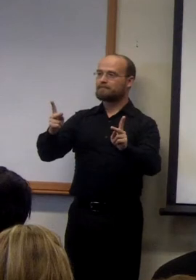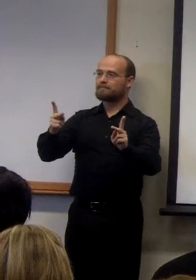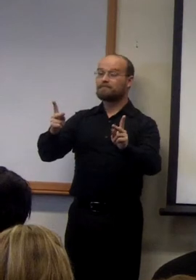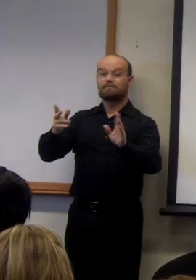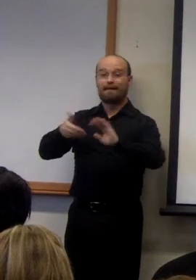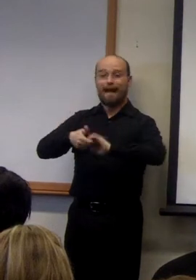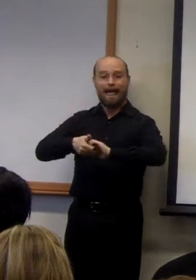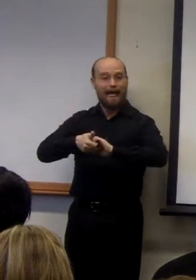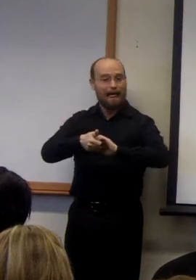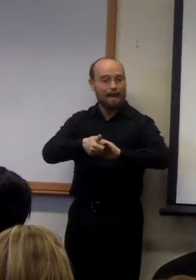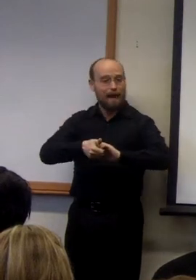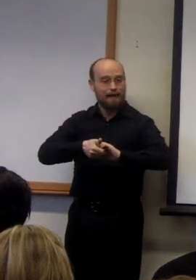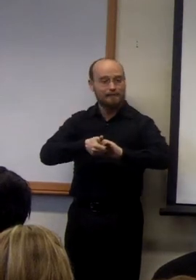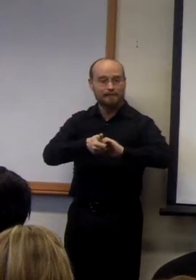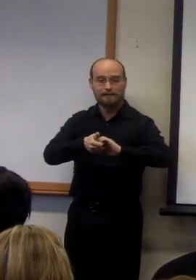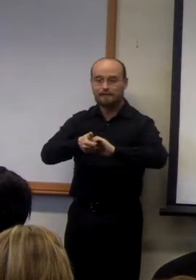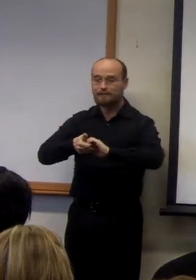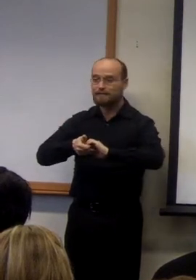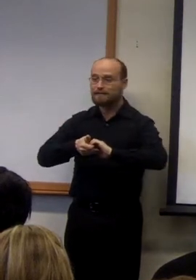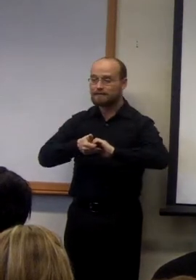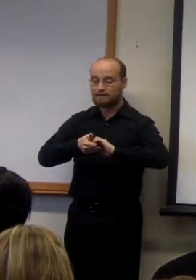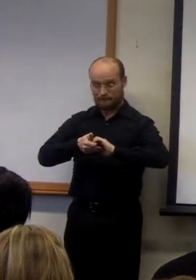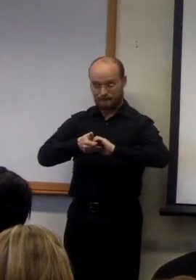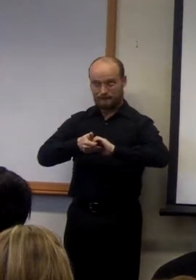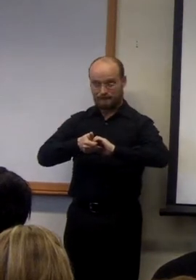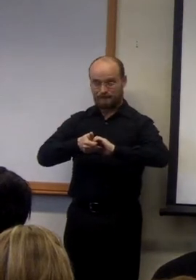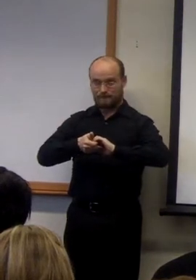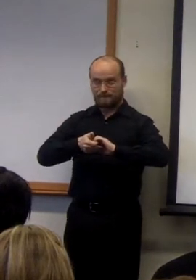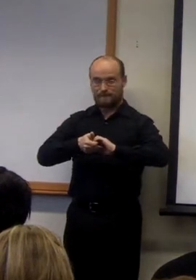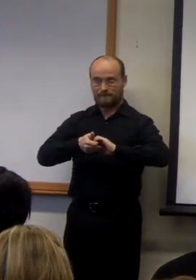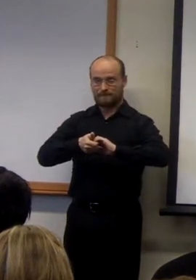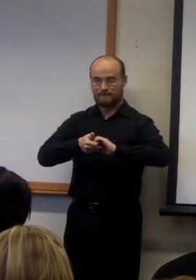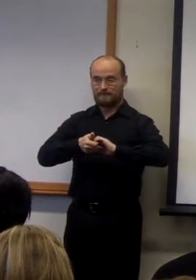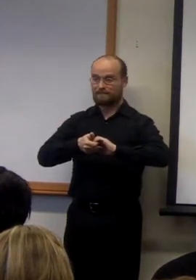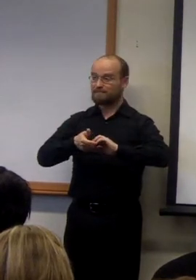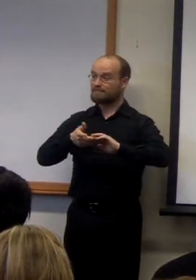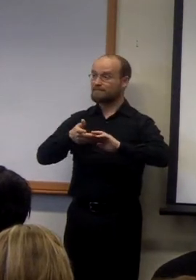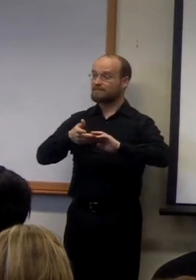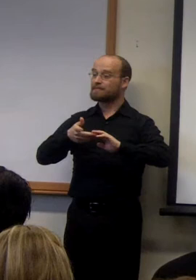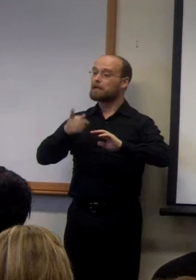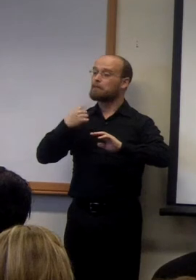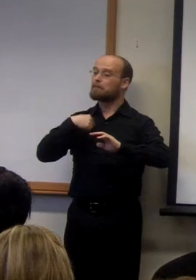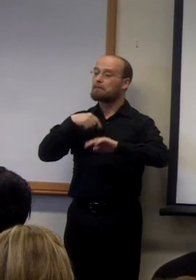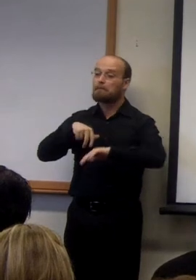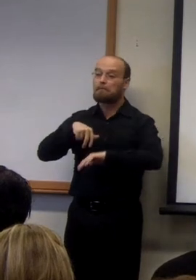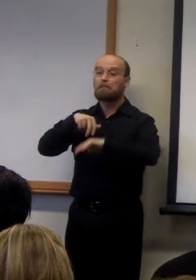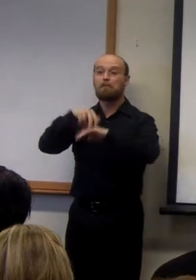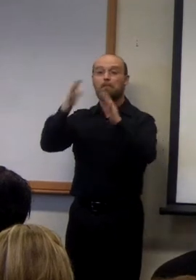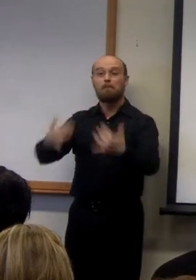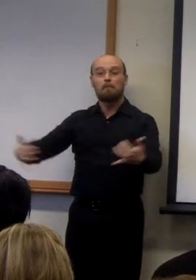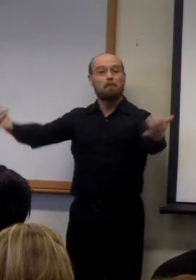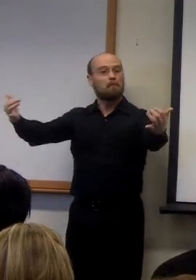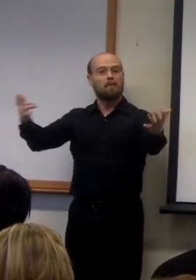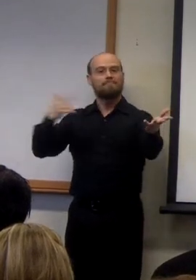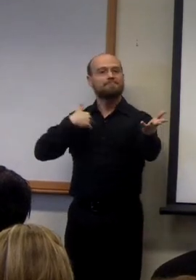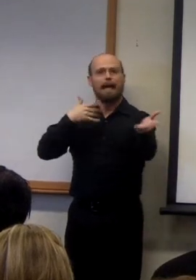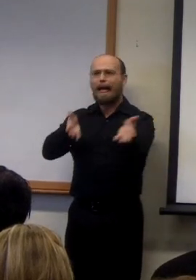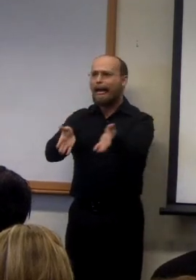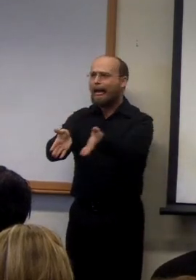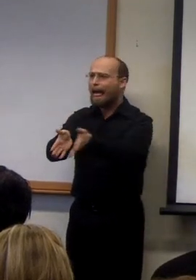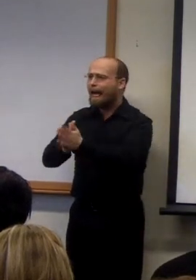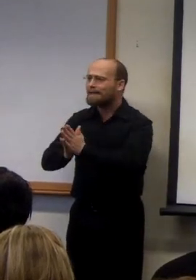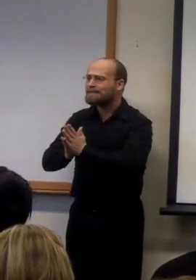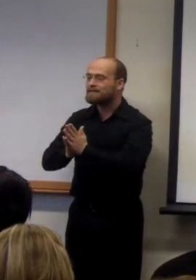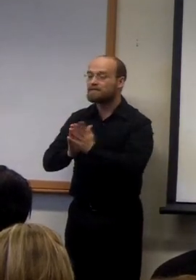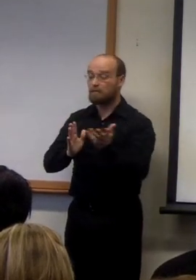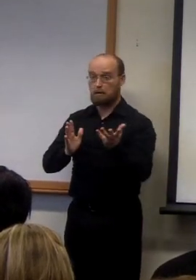allies, I am here today, hopefully, to ask, and hopefully, I don't know necessarily if I'm